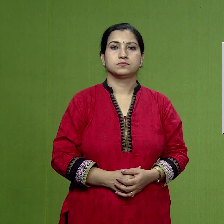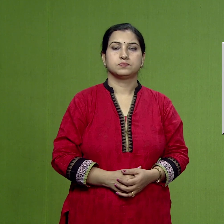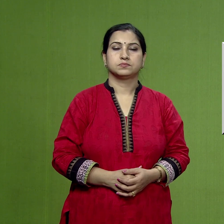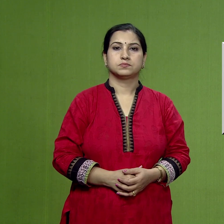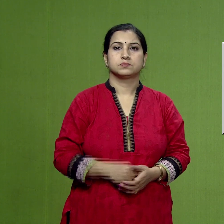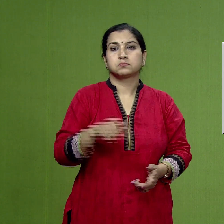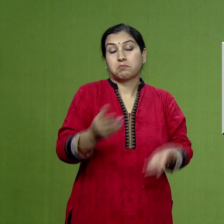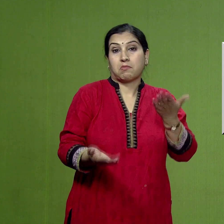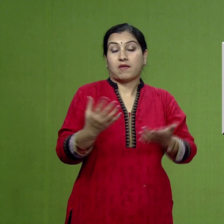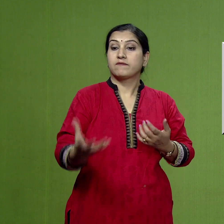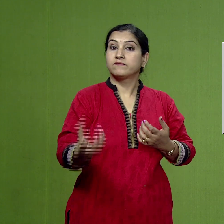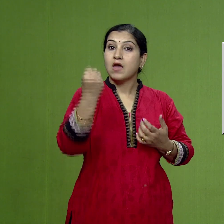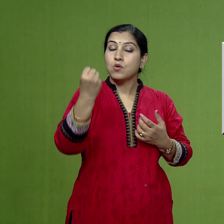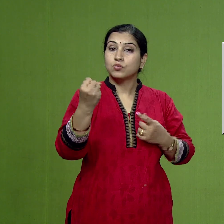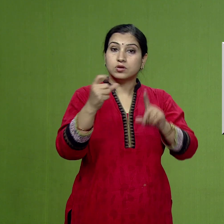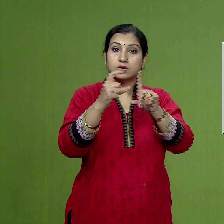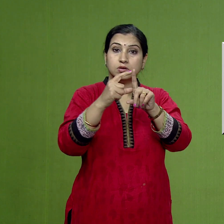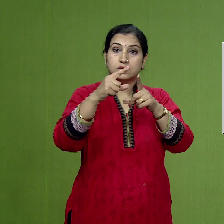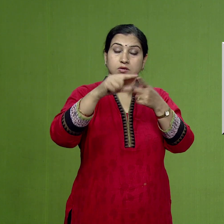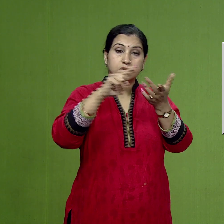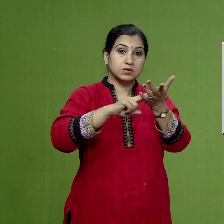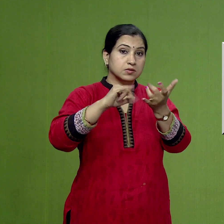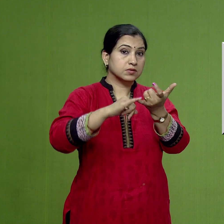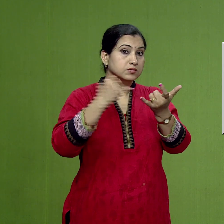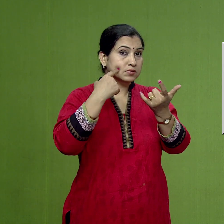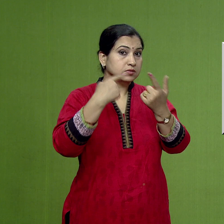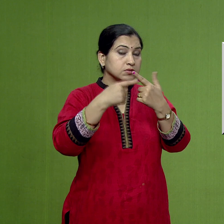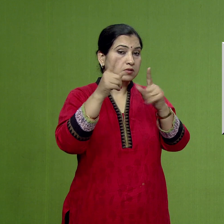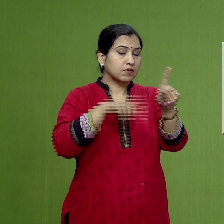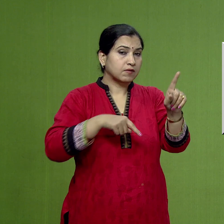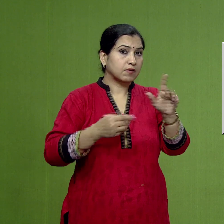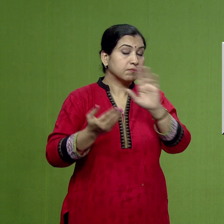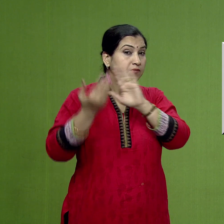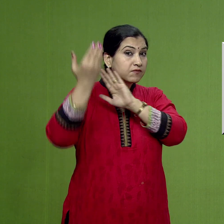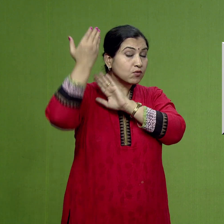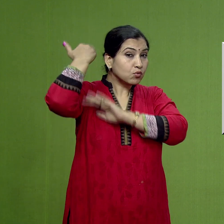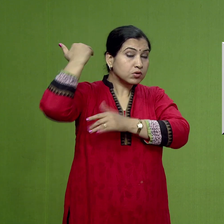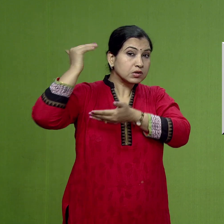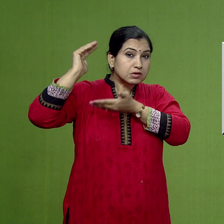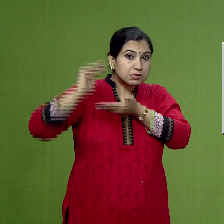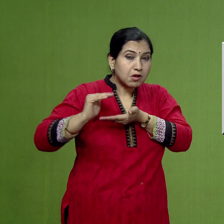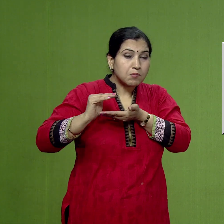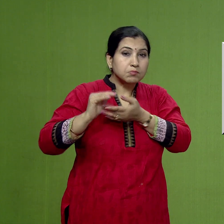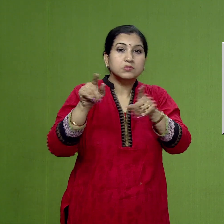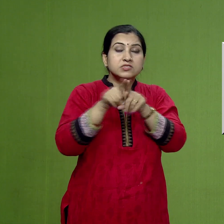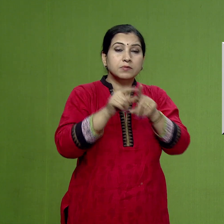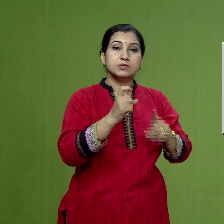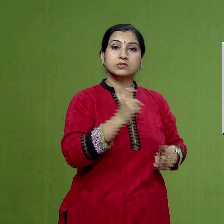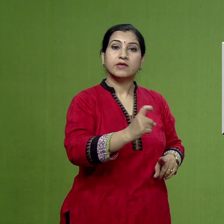As you may find, the density of population in India was as low as 77 persons